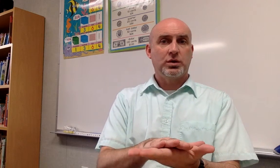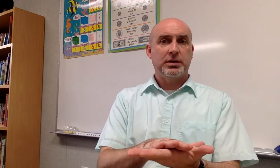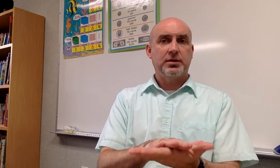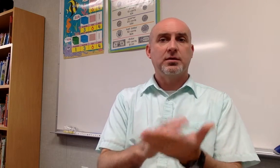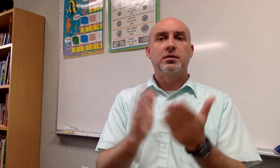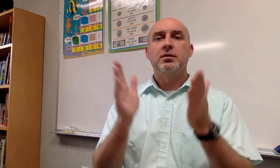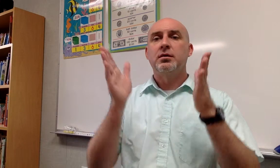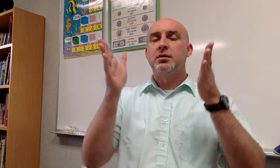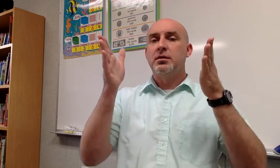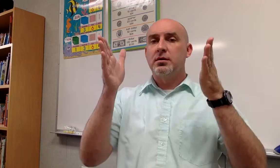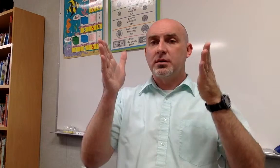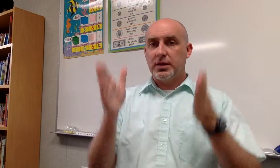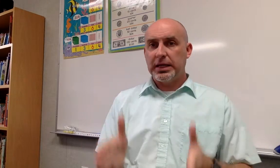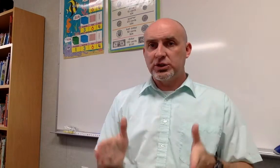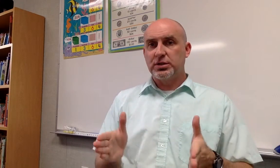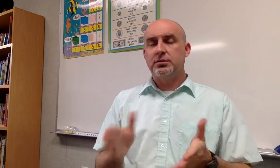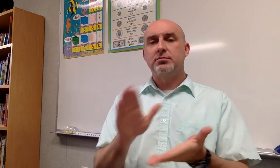cook agent.